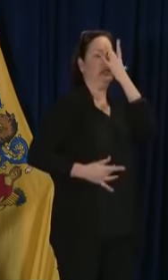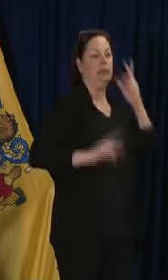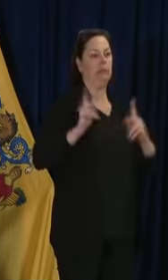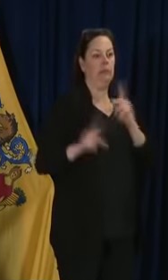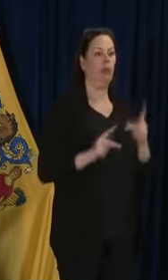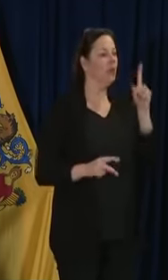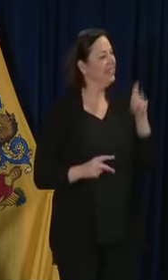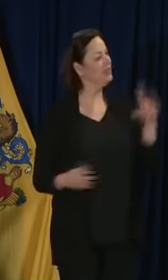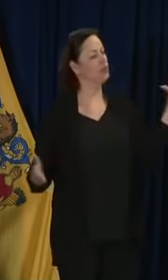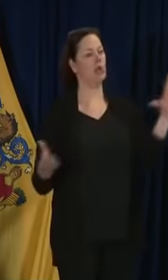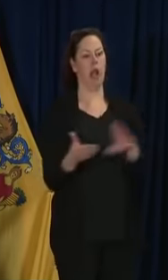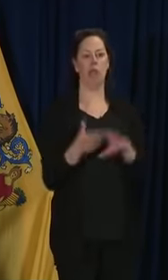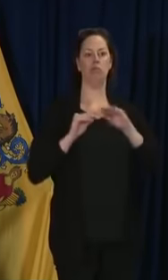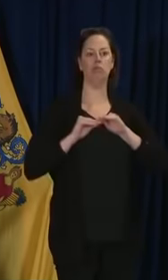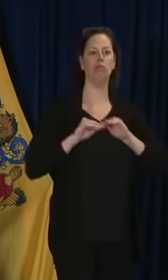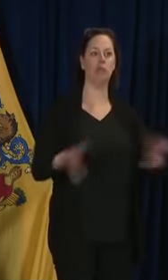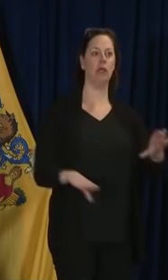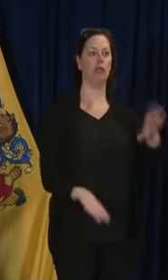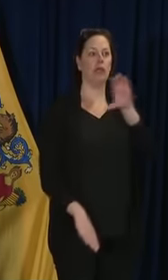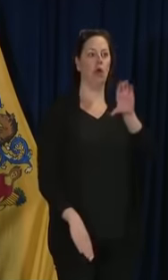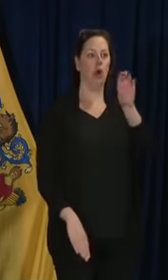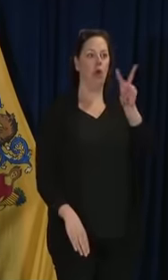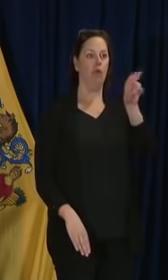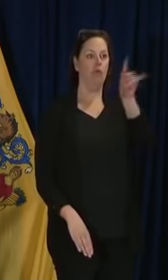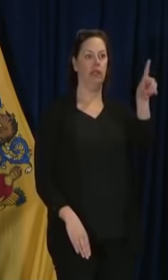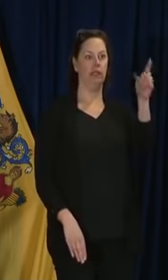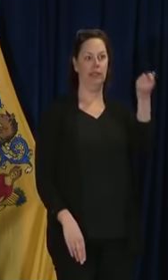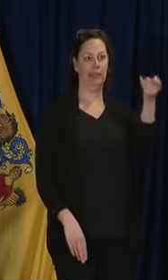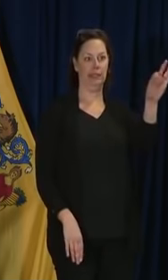of coronavirus. We need